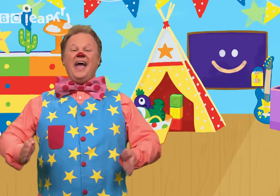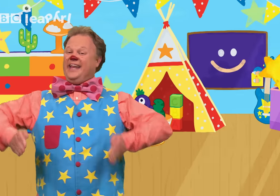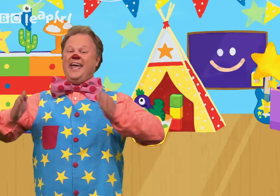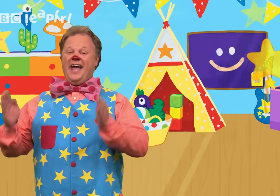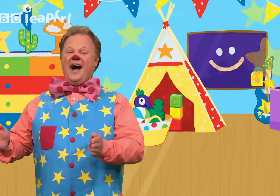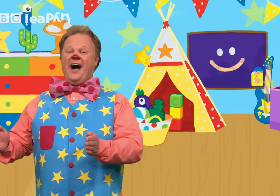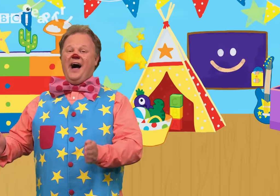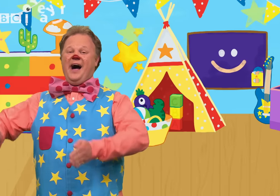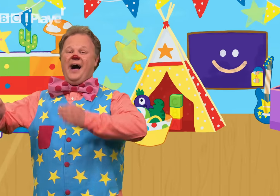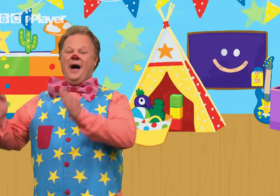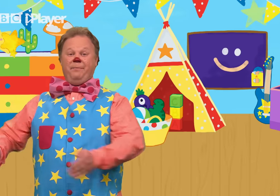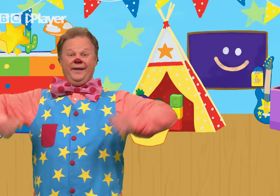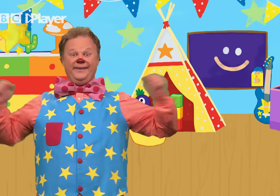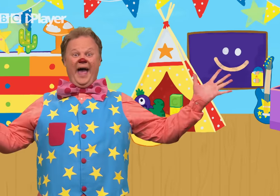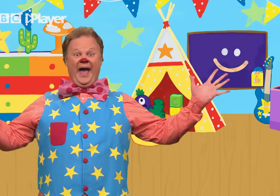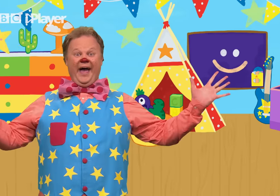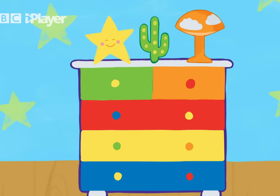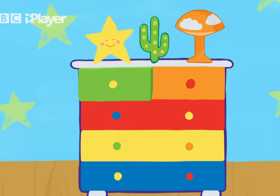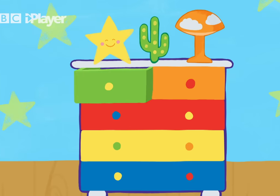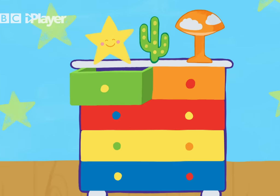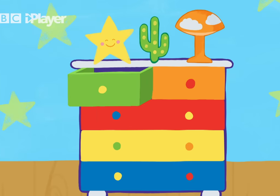Tidy up. Yeah!